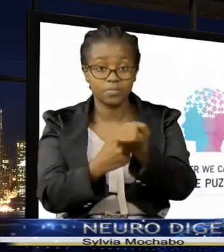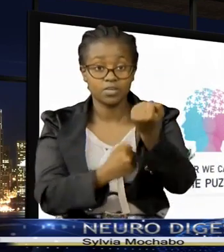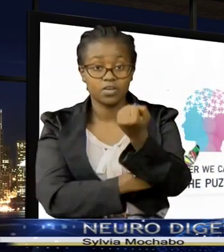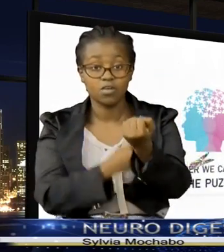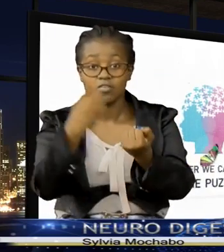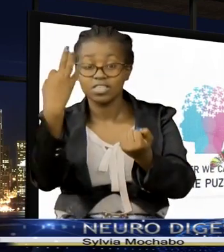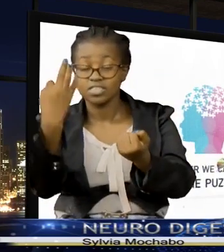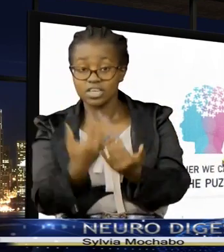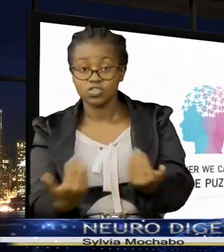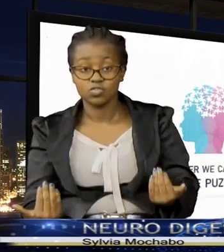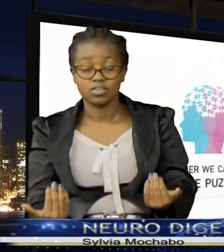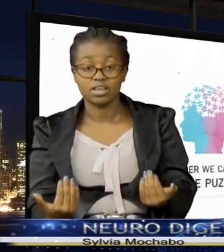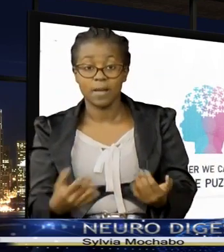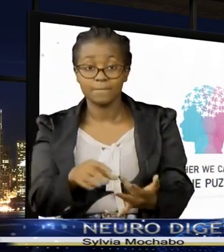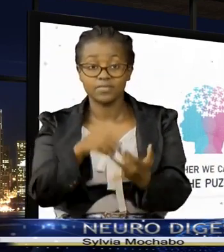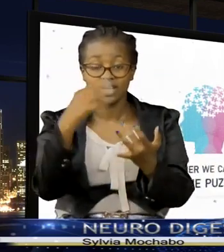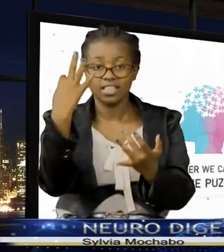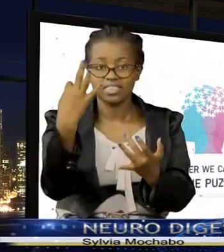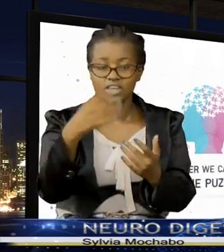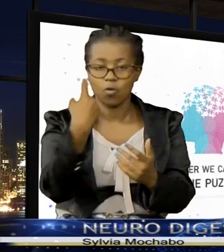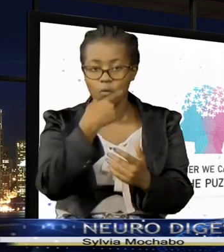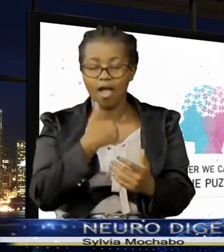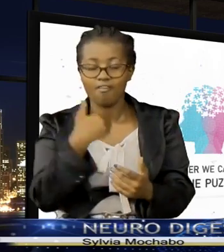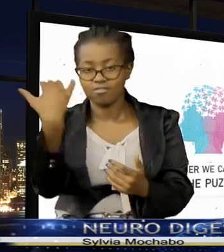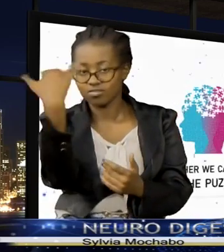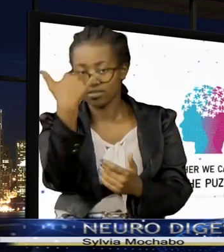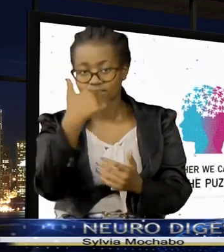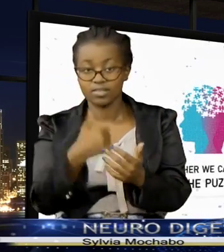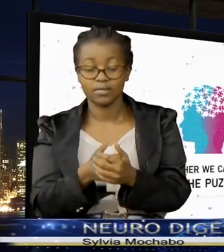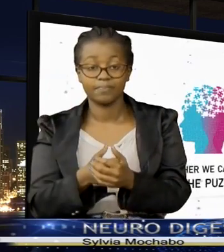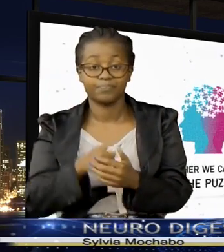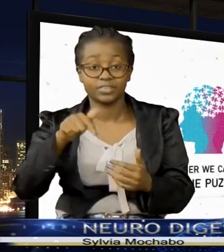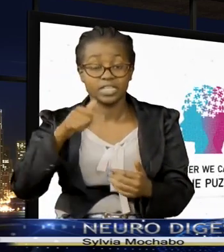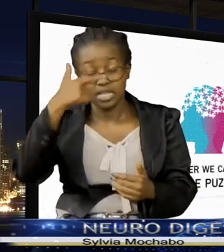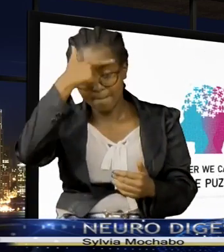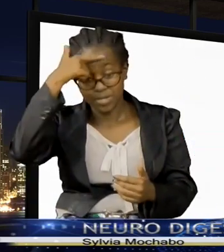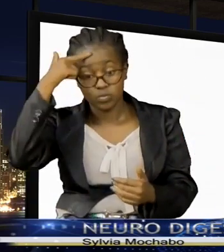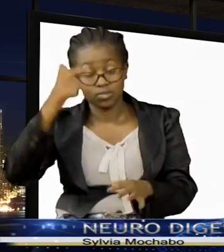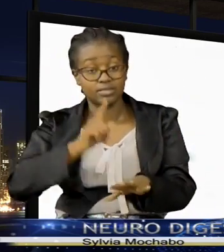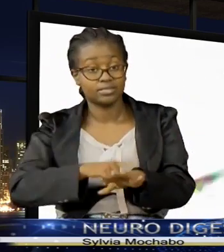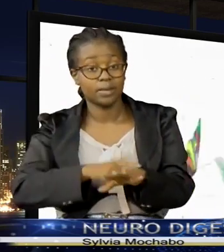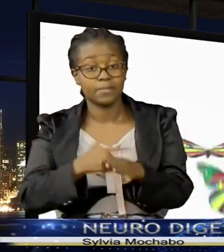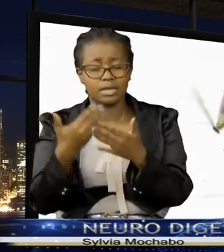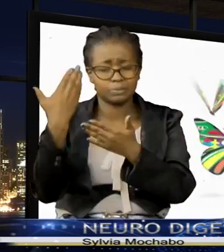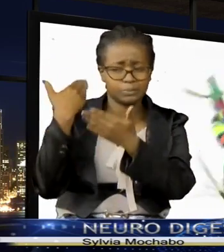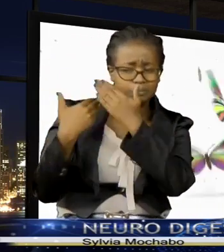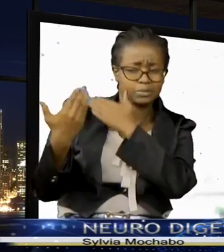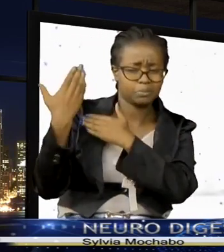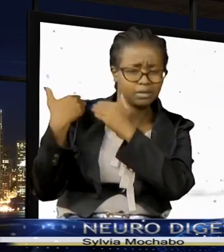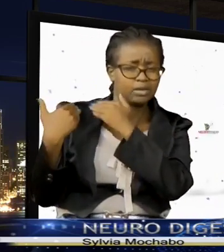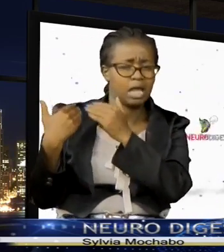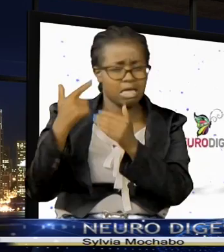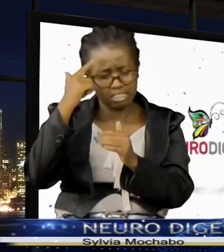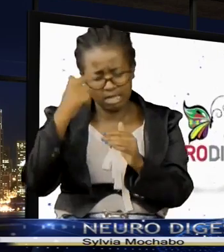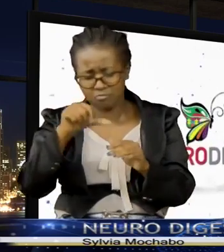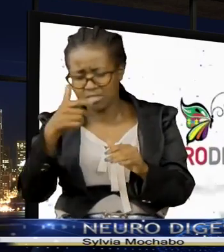3 children, specifically the 2 who are on the autistic spectrum. And this is because when I look back at the journey and I think